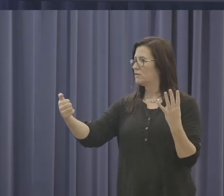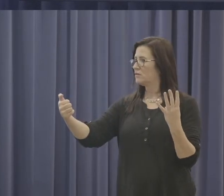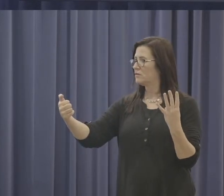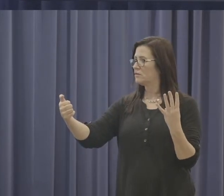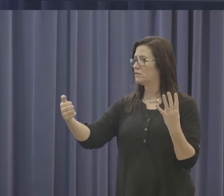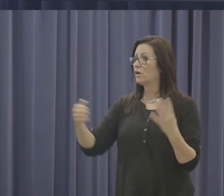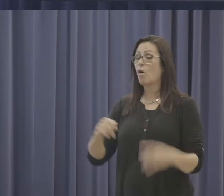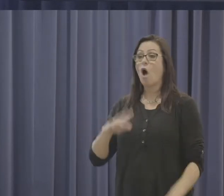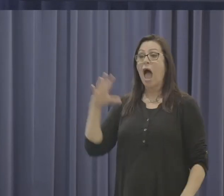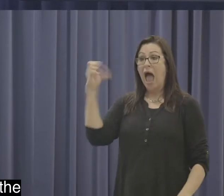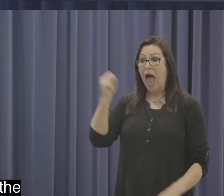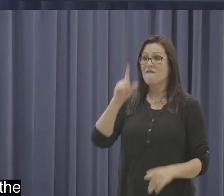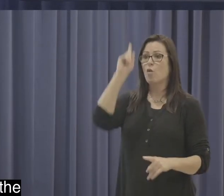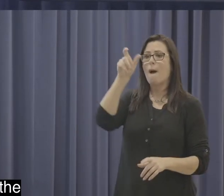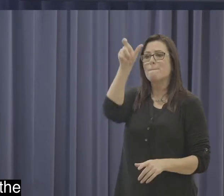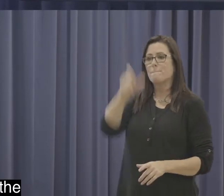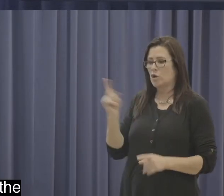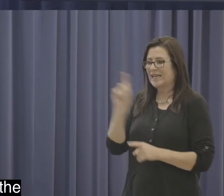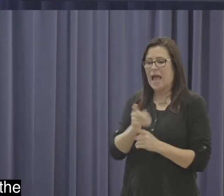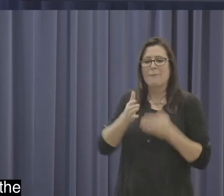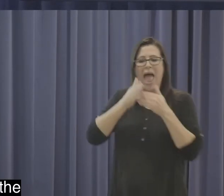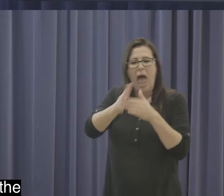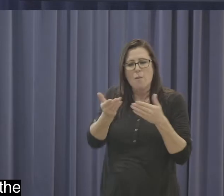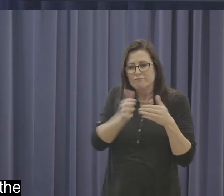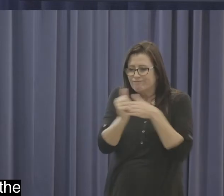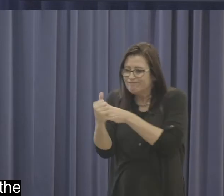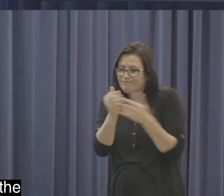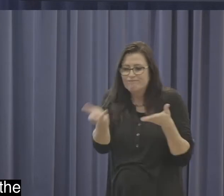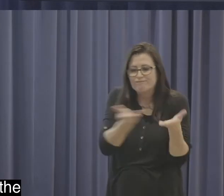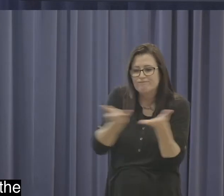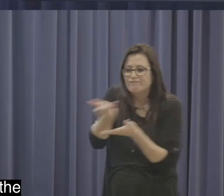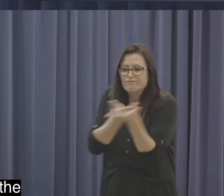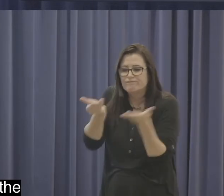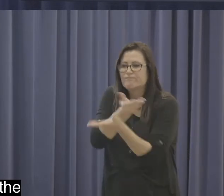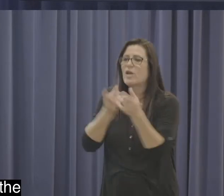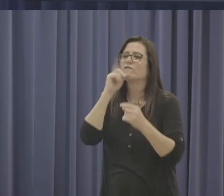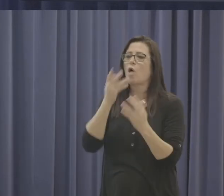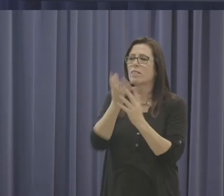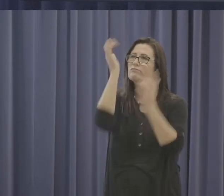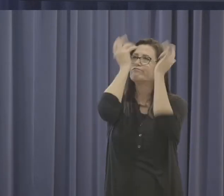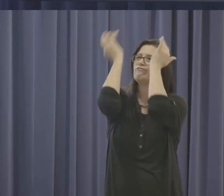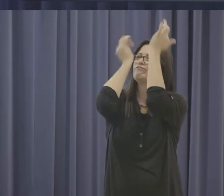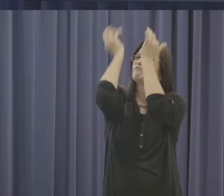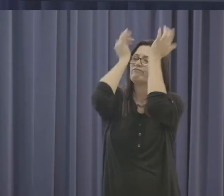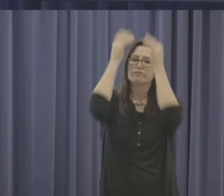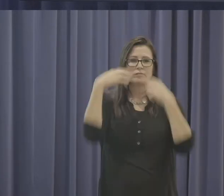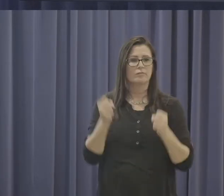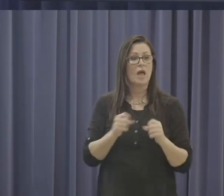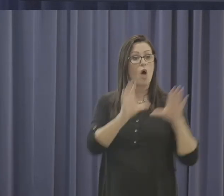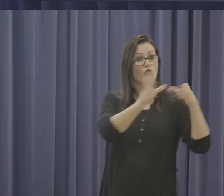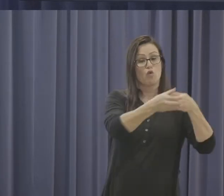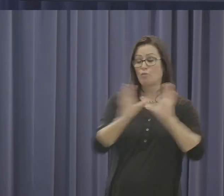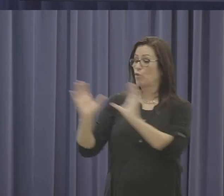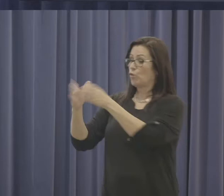group had a facilitator who guided them through the design thinking process. Both groups of student